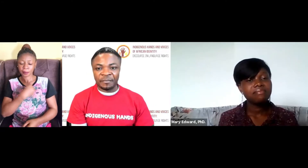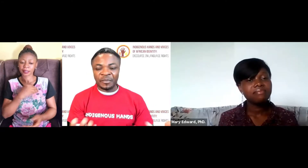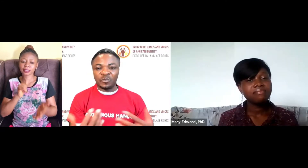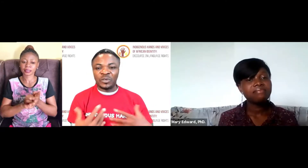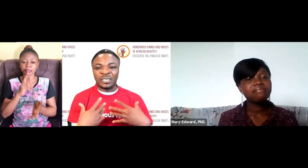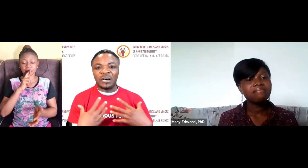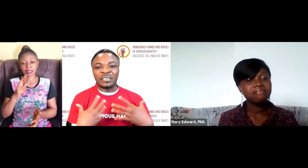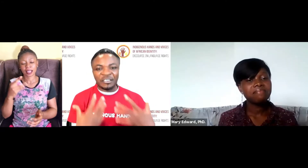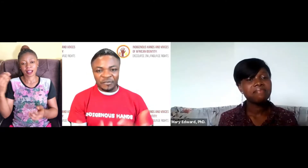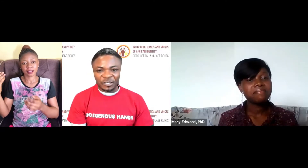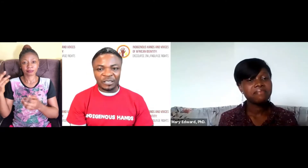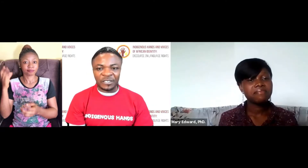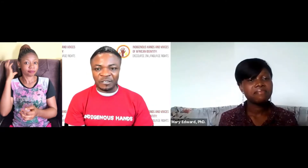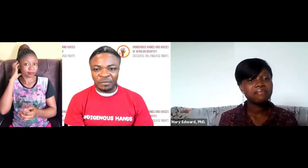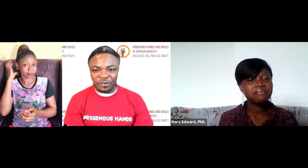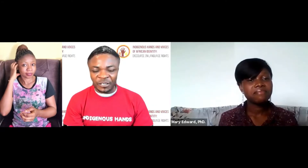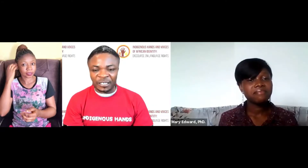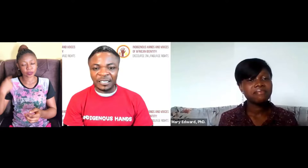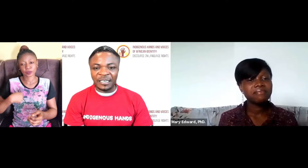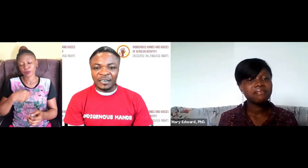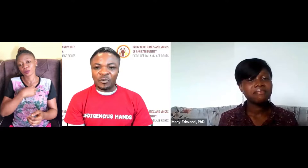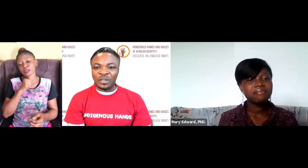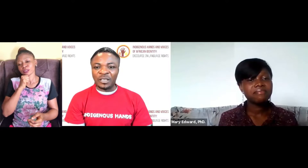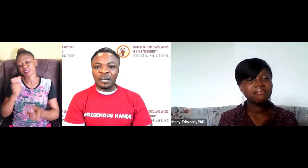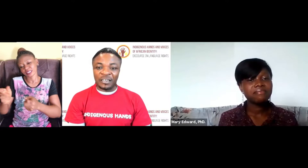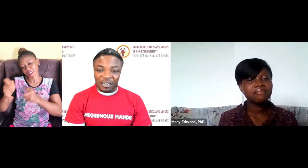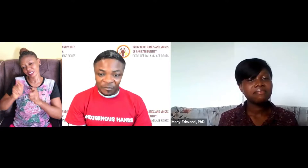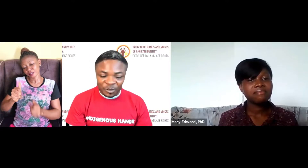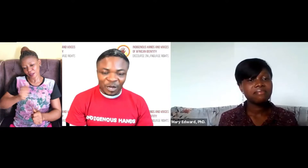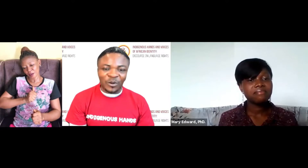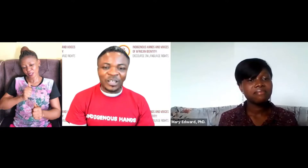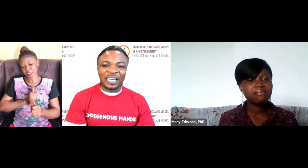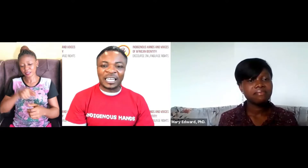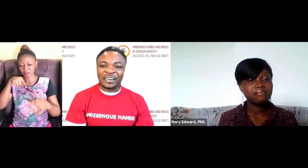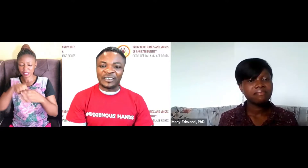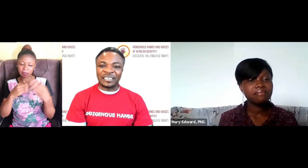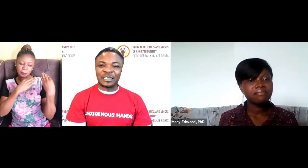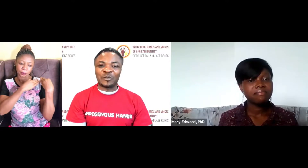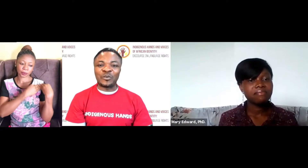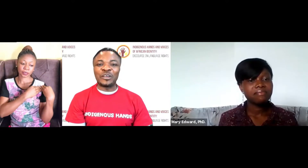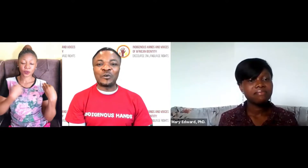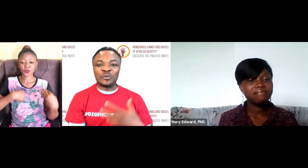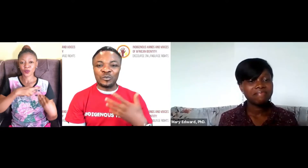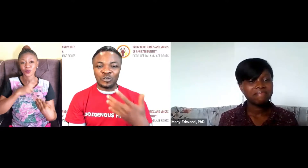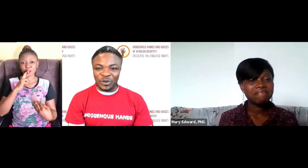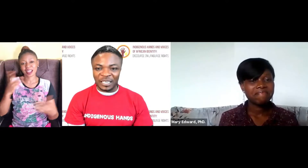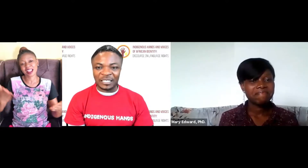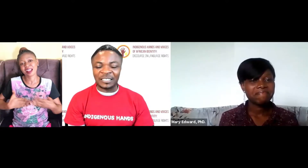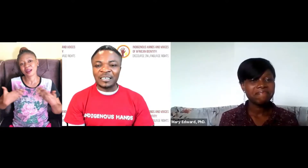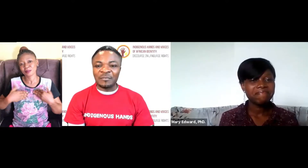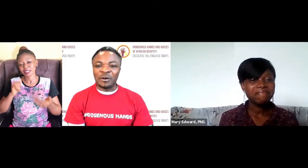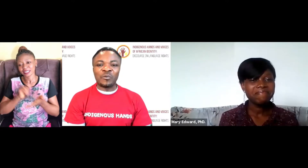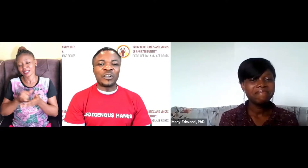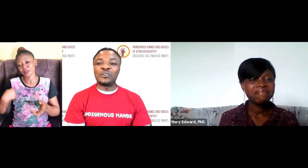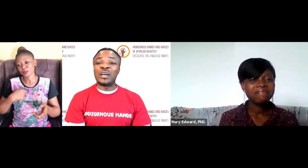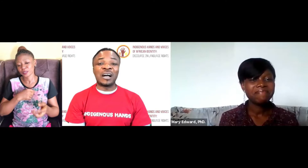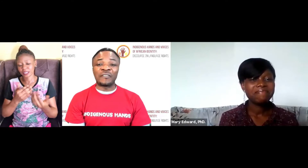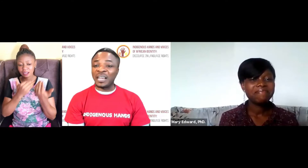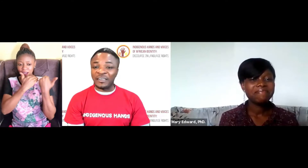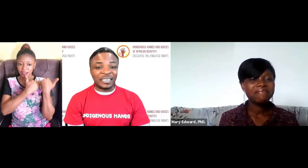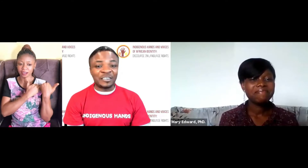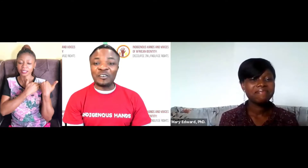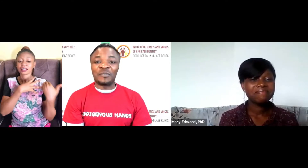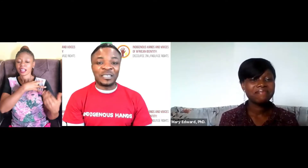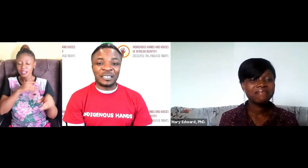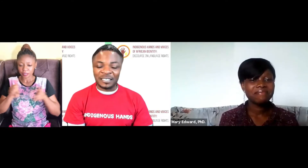carry. We did not give ourselves this burden. We are grateful that we are carrying it and we are doing it, but we couldn't